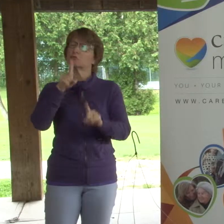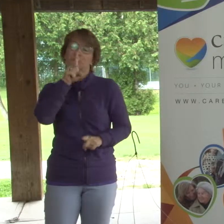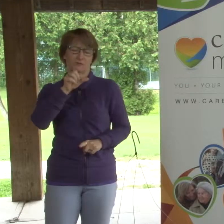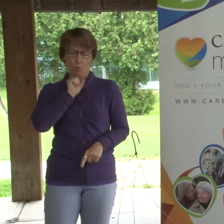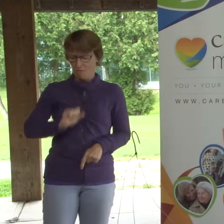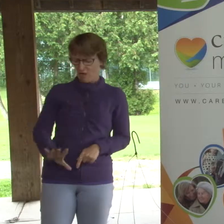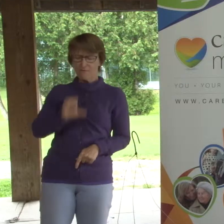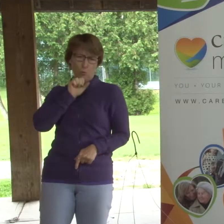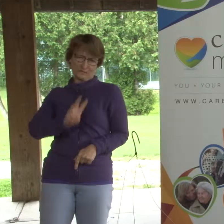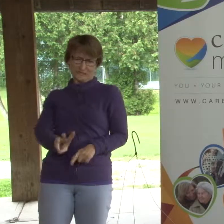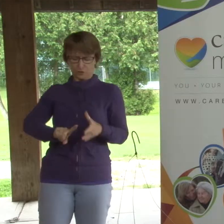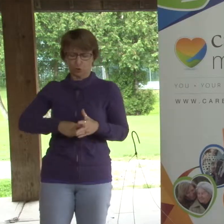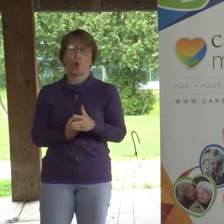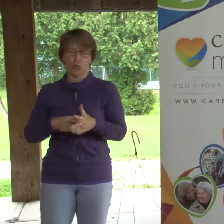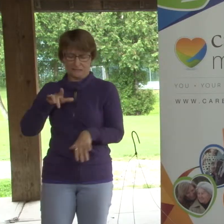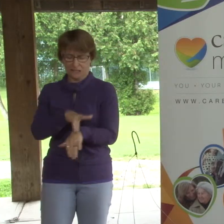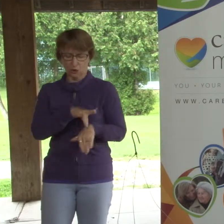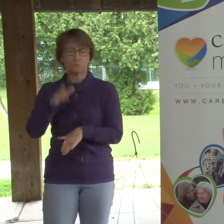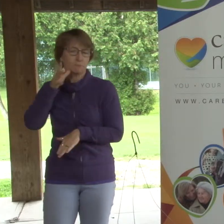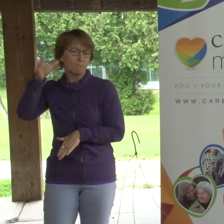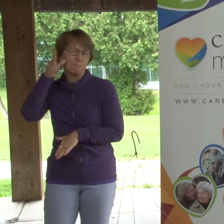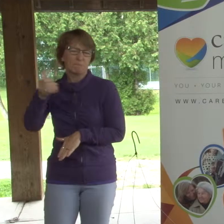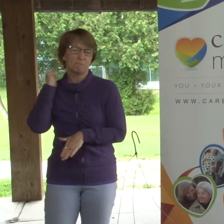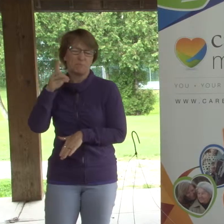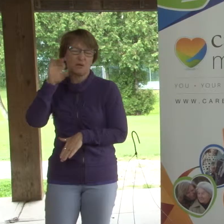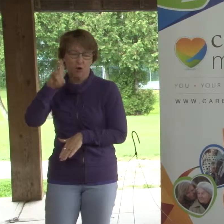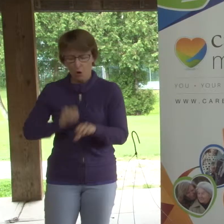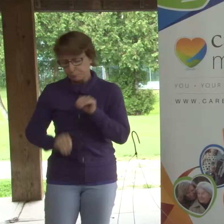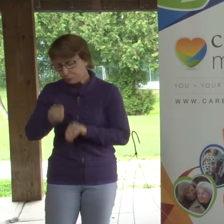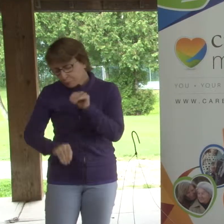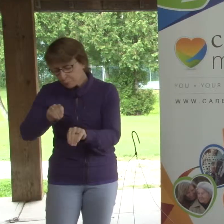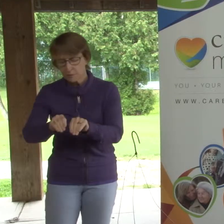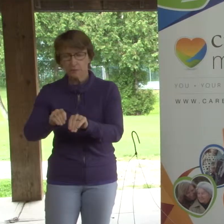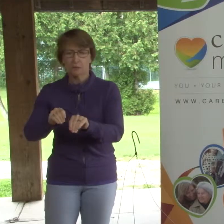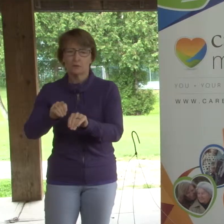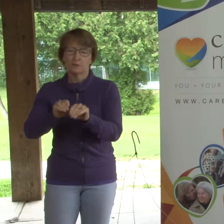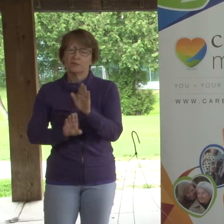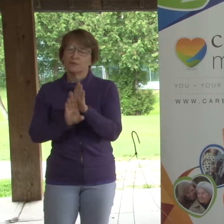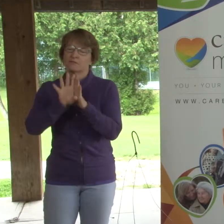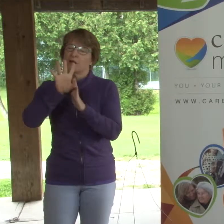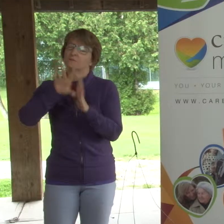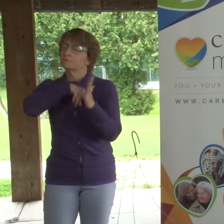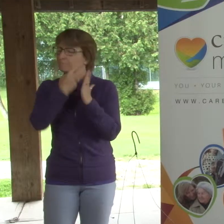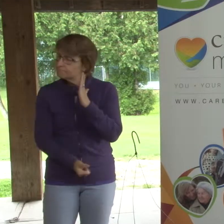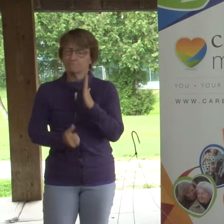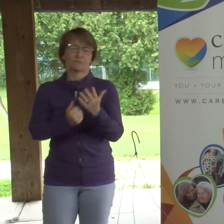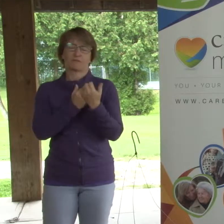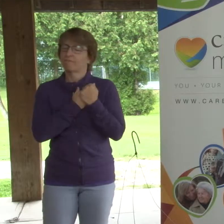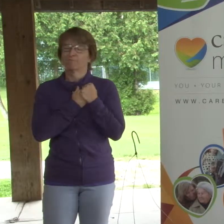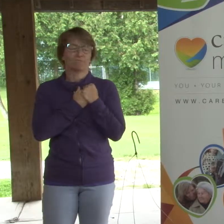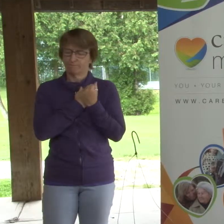or 6 in my parents' backyard. From then, I learned to love gardening. And so I'm going to